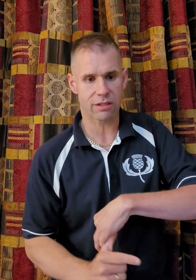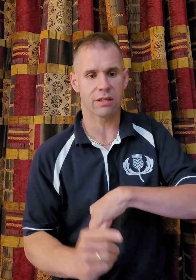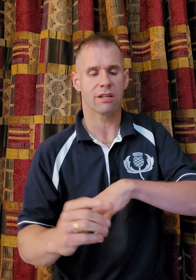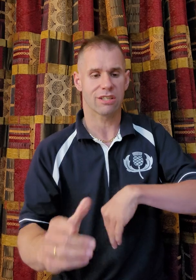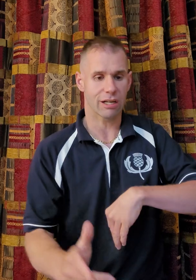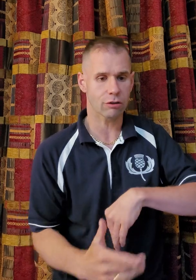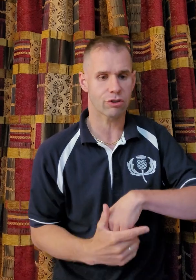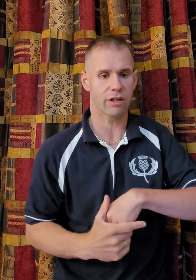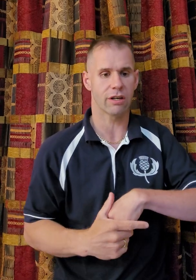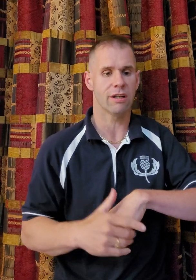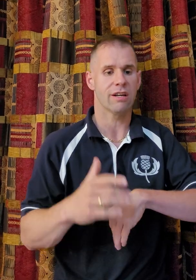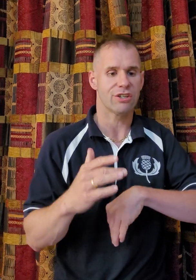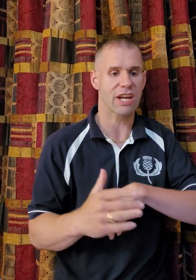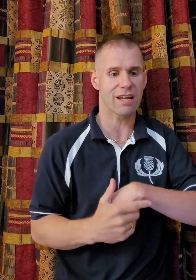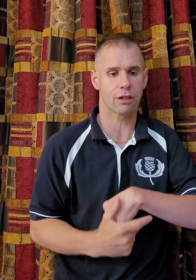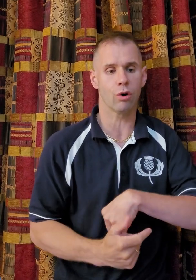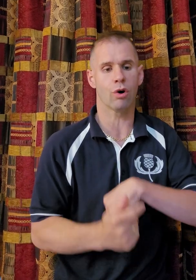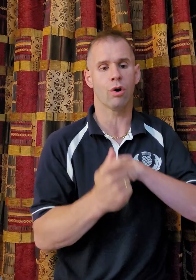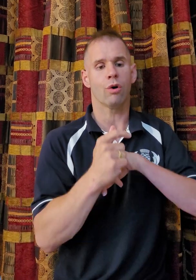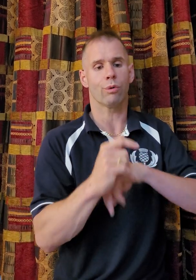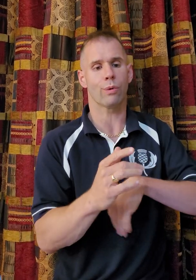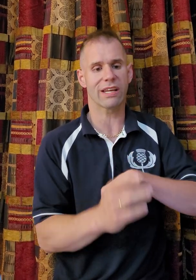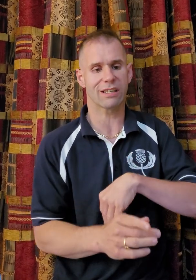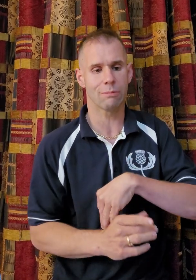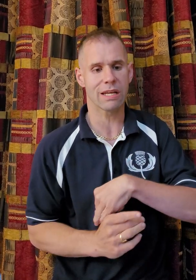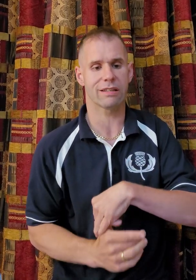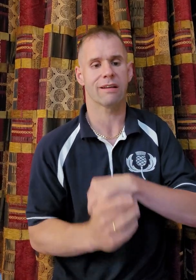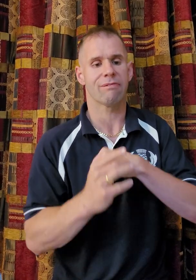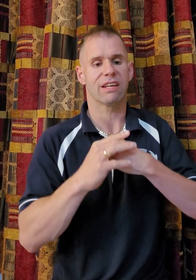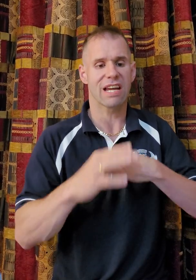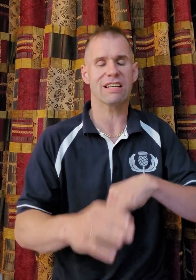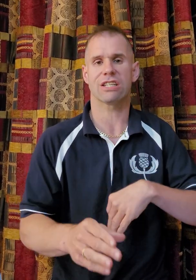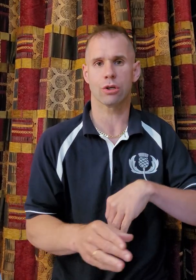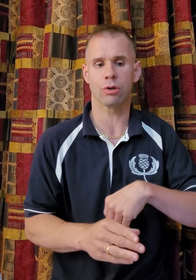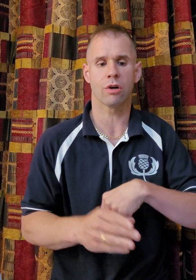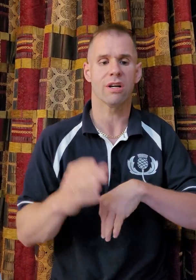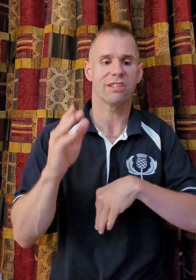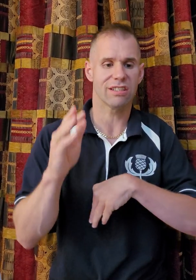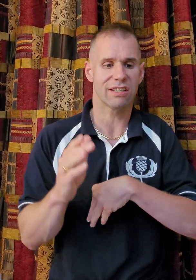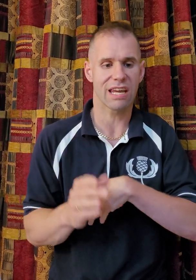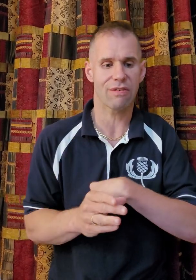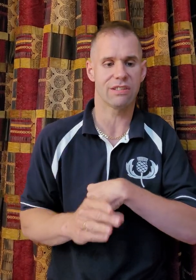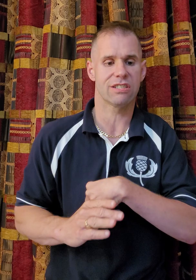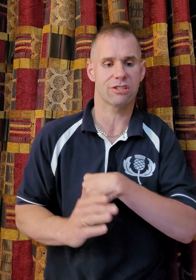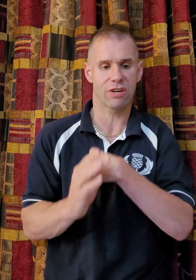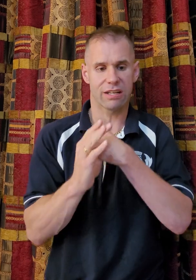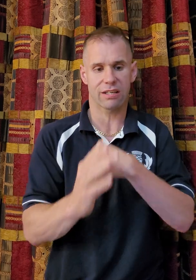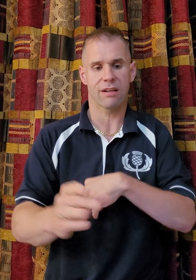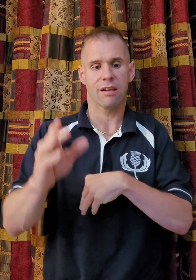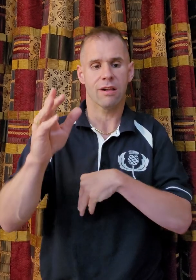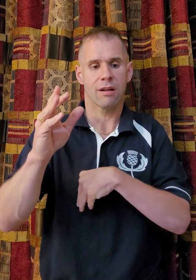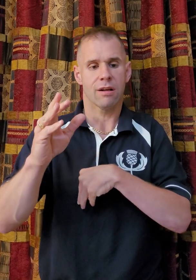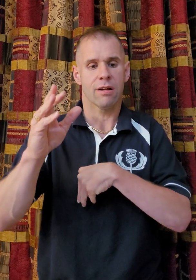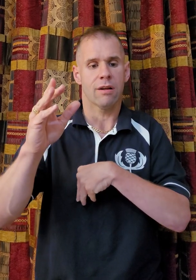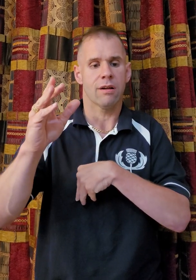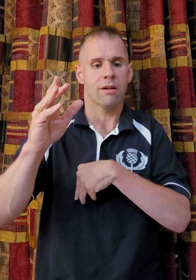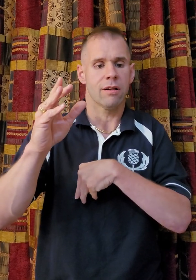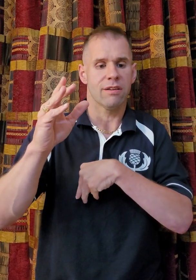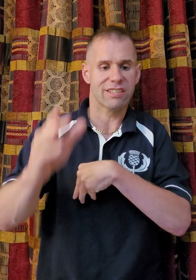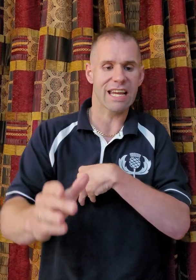1,000 children. Jet dough with ways to meet. Yes, show St. David's Street. The